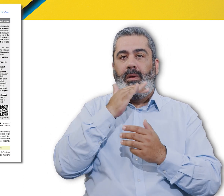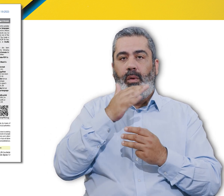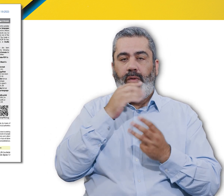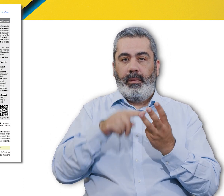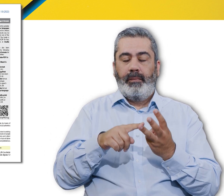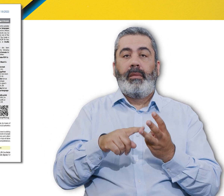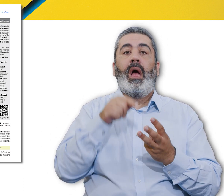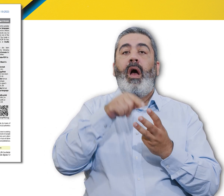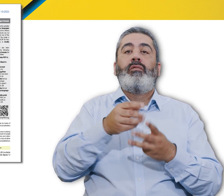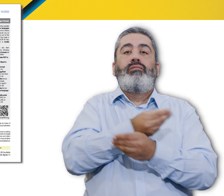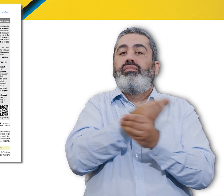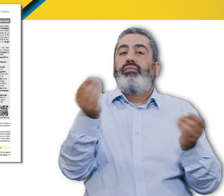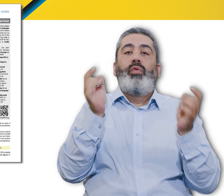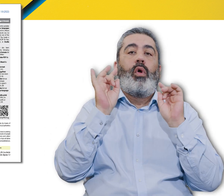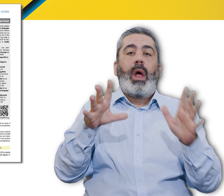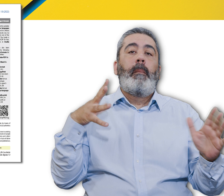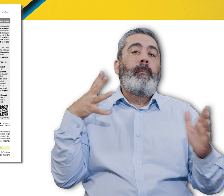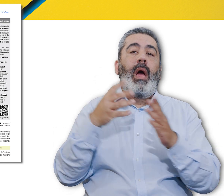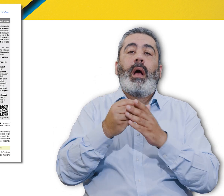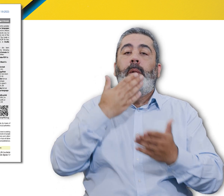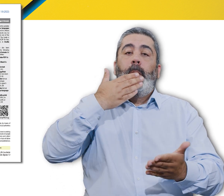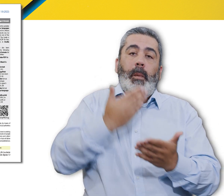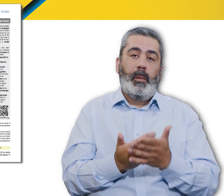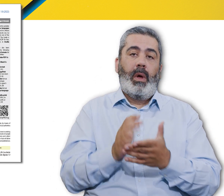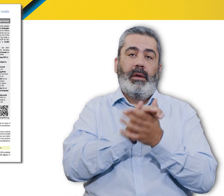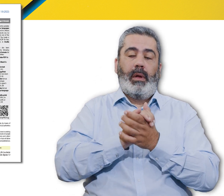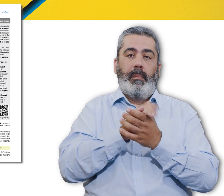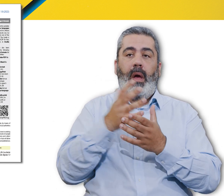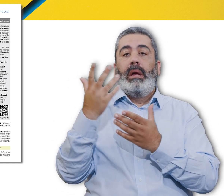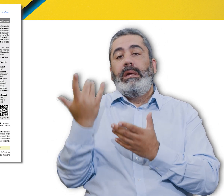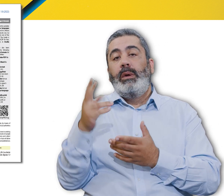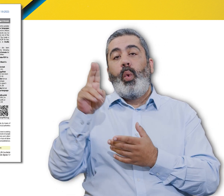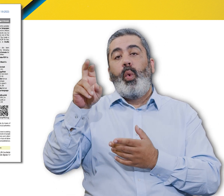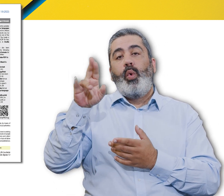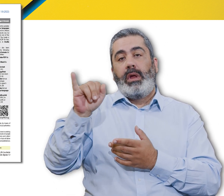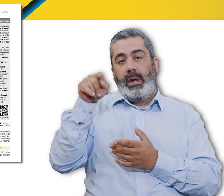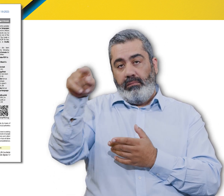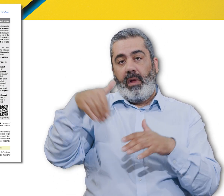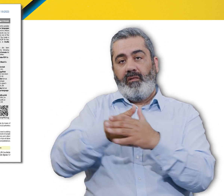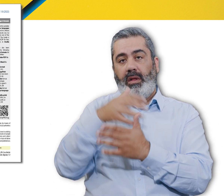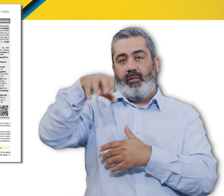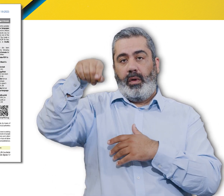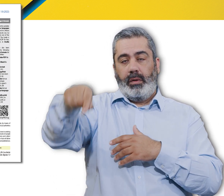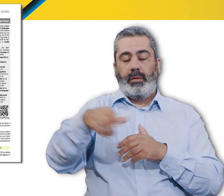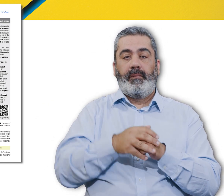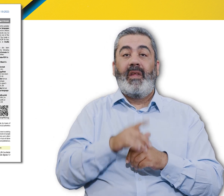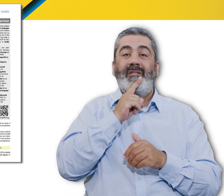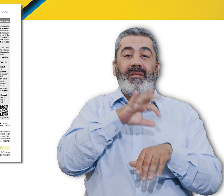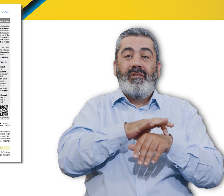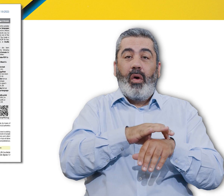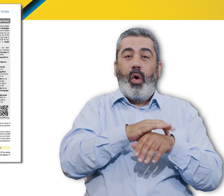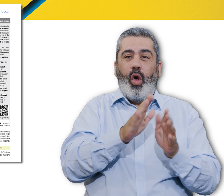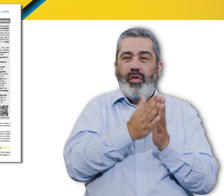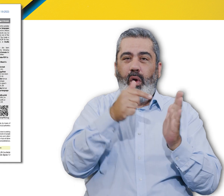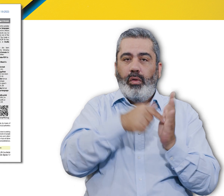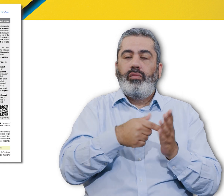for free, while stocks last, by NCDP, URI and the rest of the project partners. The guide is also